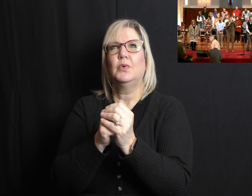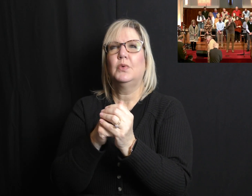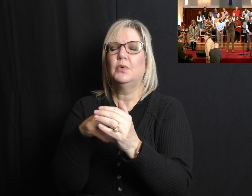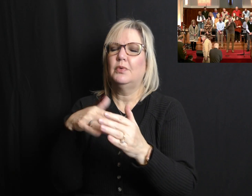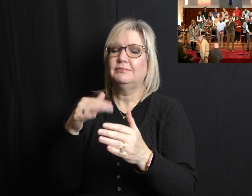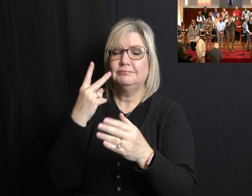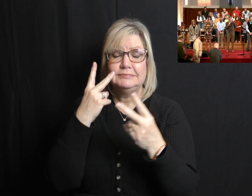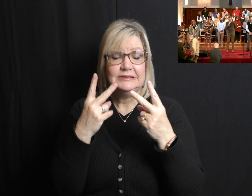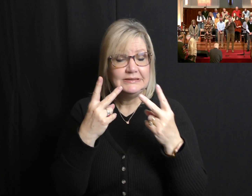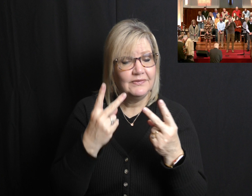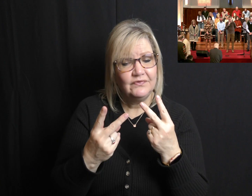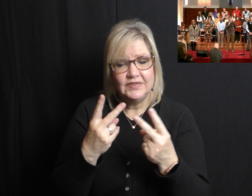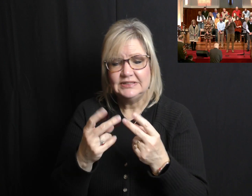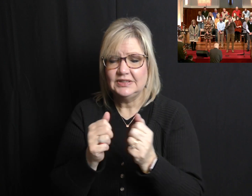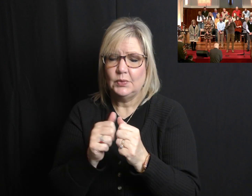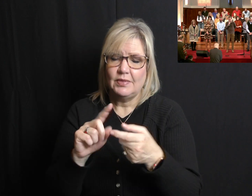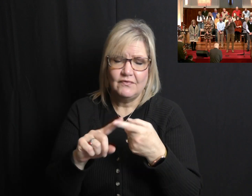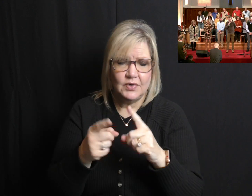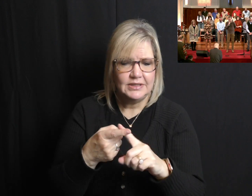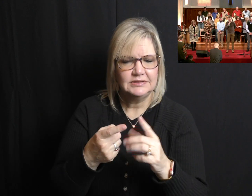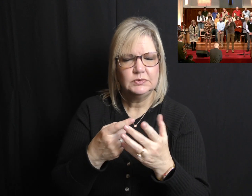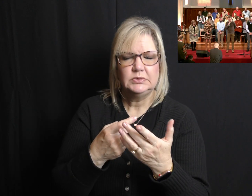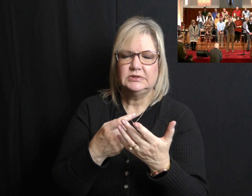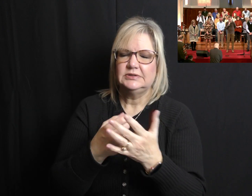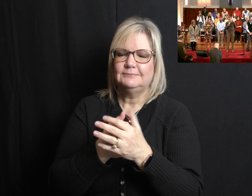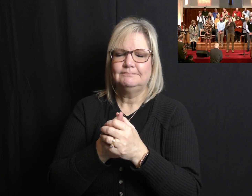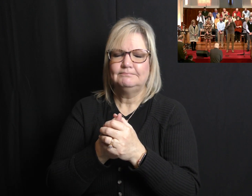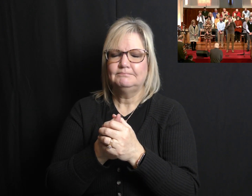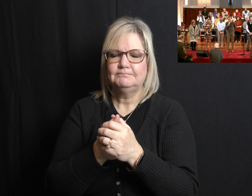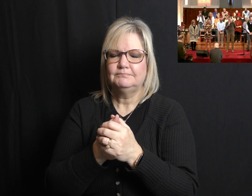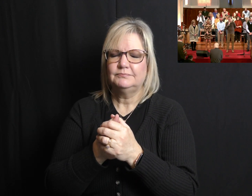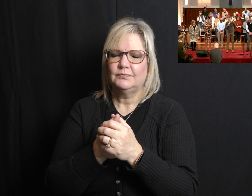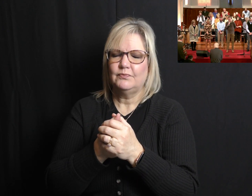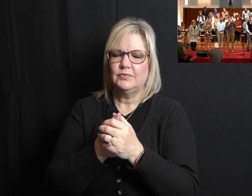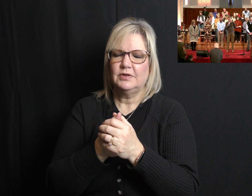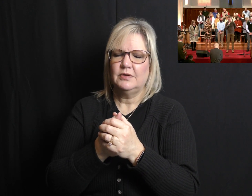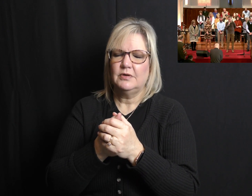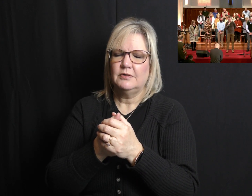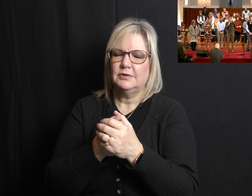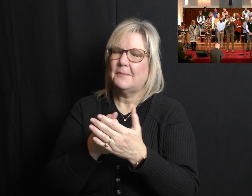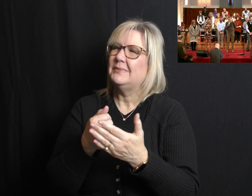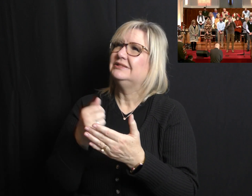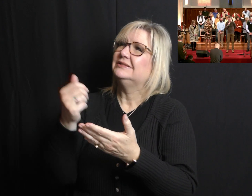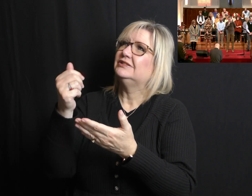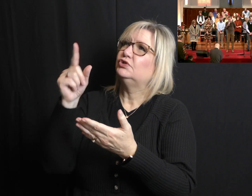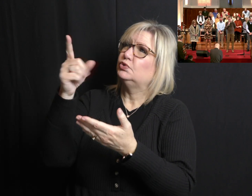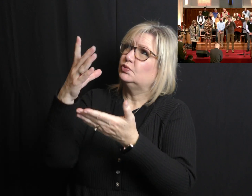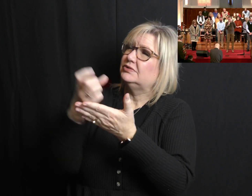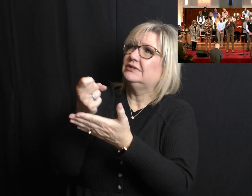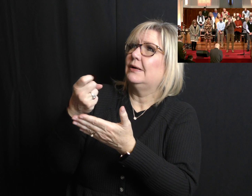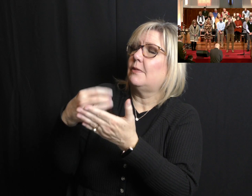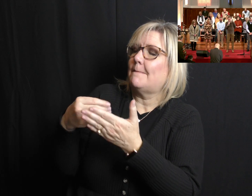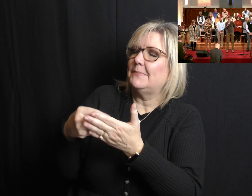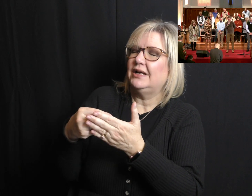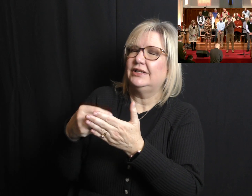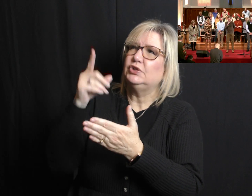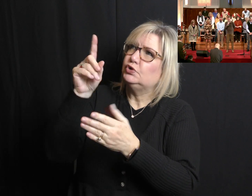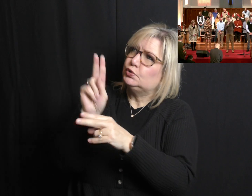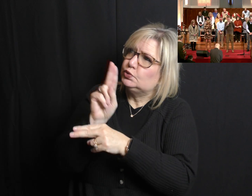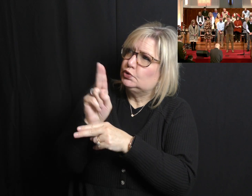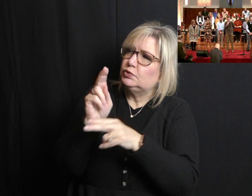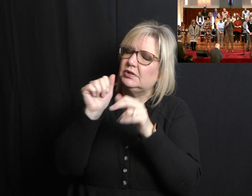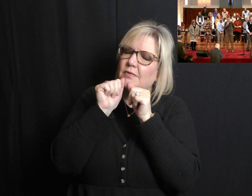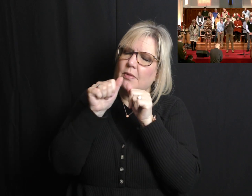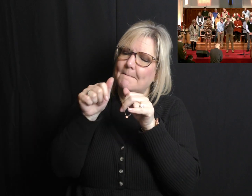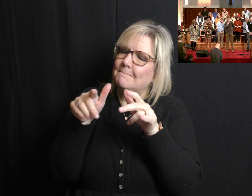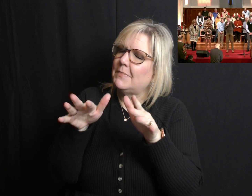our financials, and we just ask that what we give back is something that will be blessed beyond measure, and we know